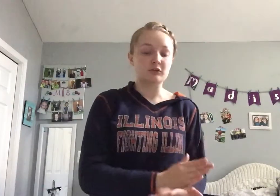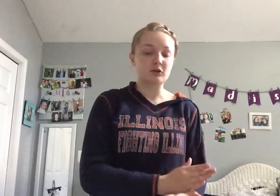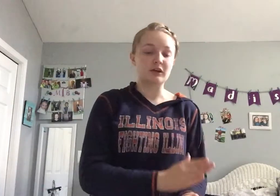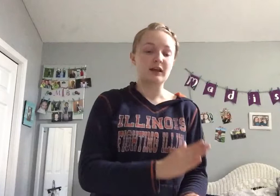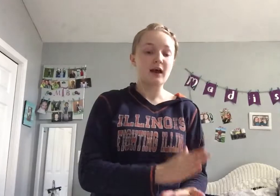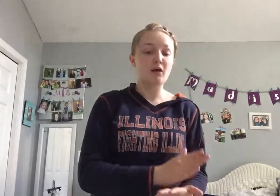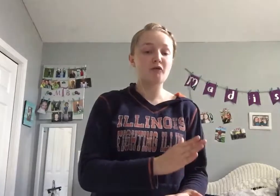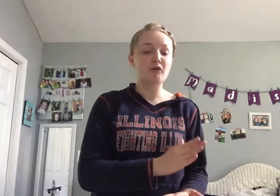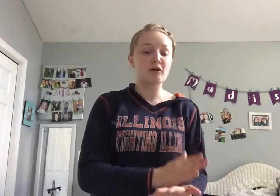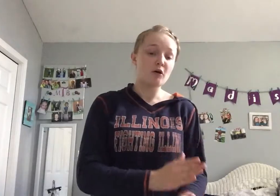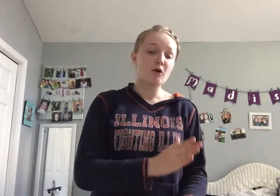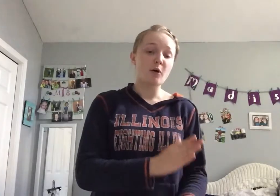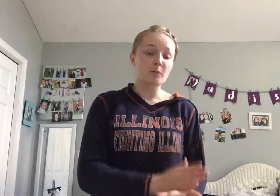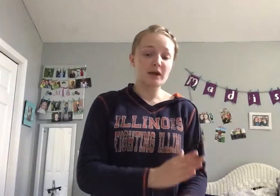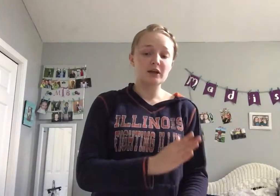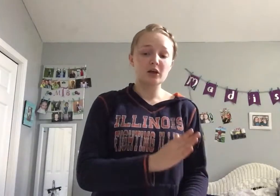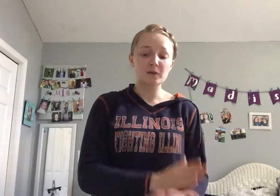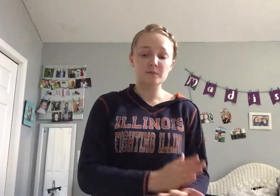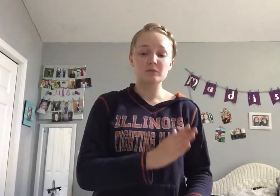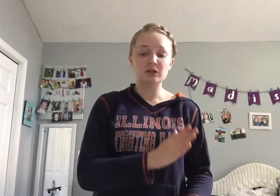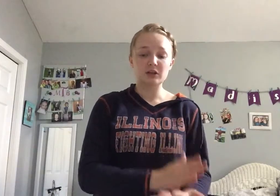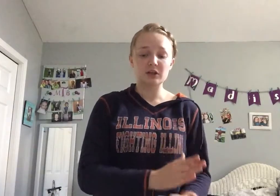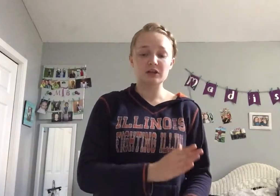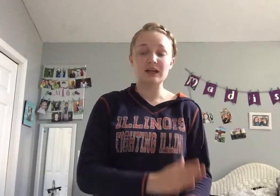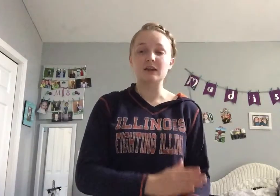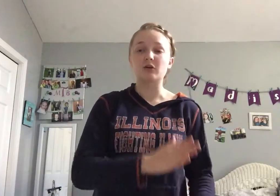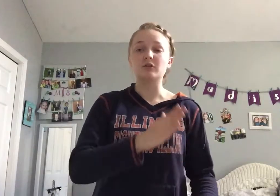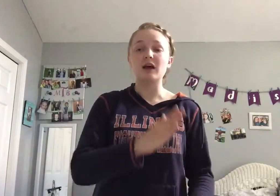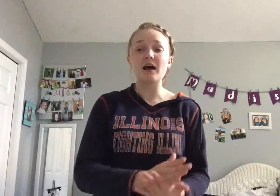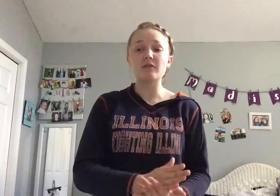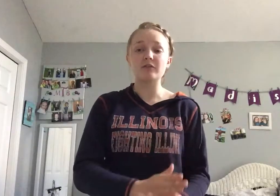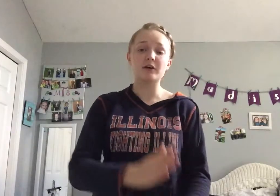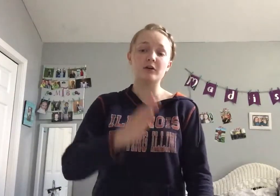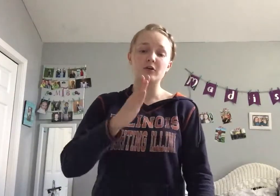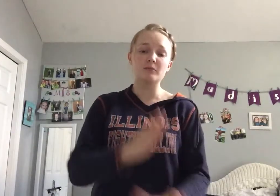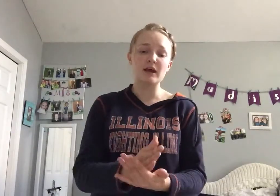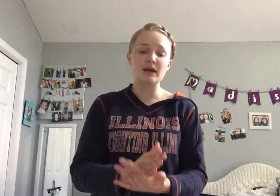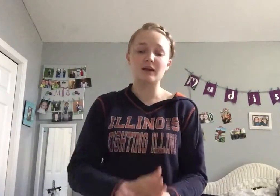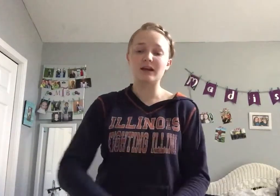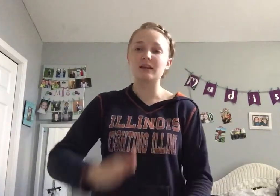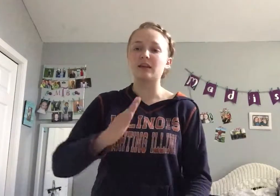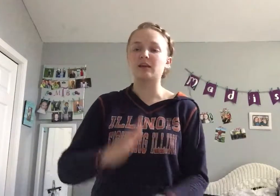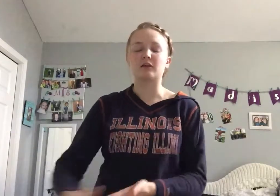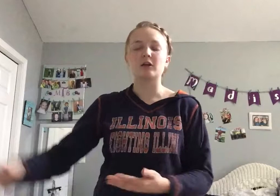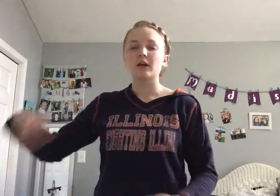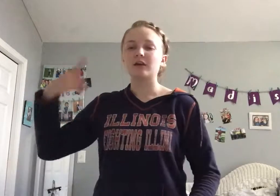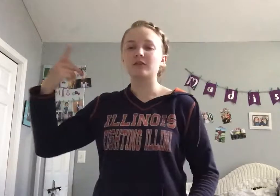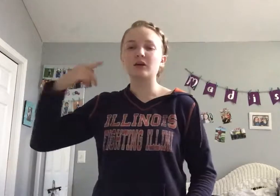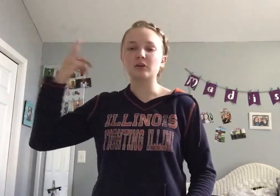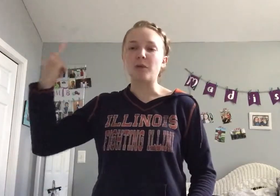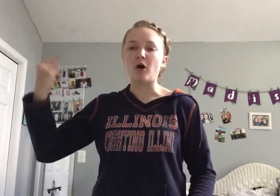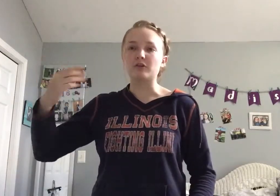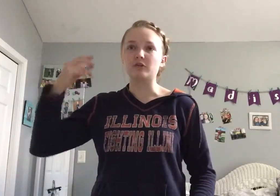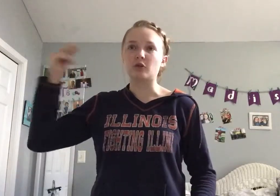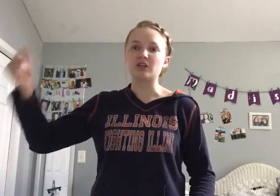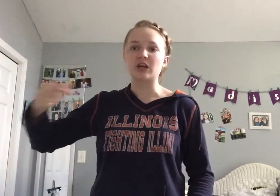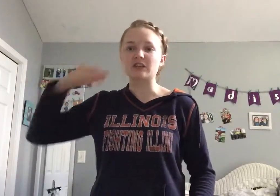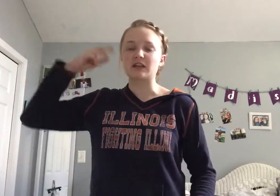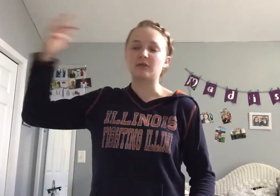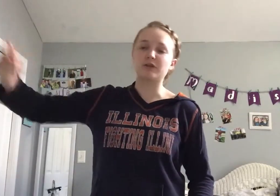It's like Alpha, Omega, beginning, and then it goes Alpha, Omega, and then because you hear the parts, they're changing and